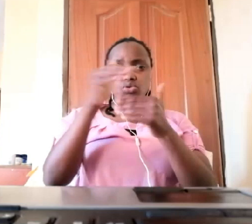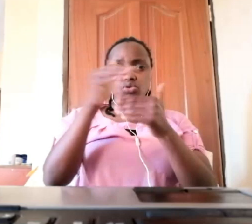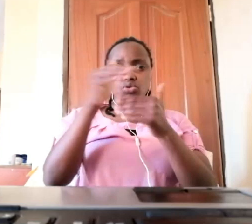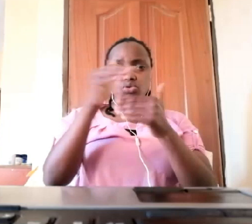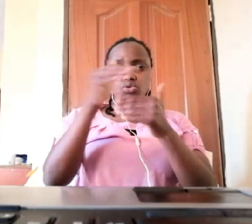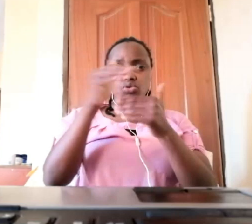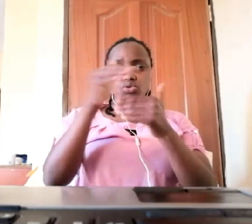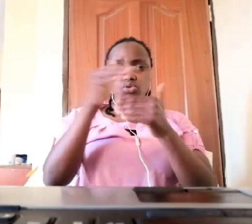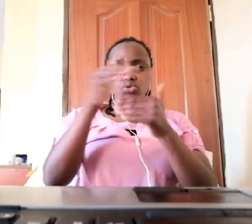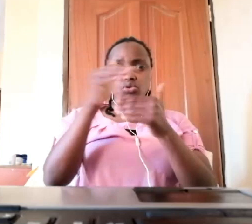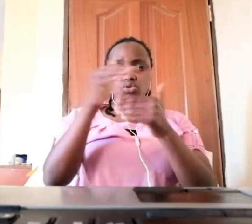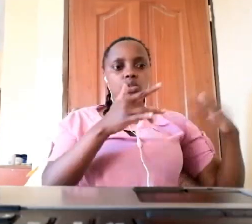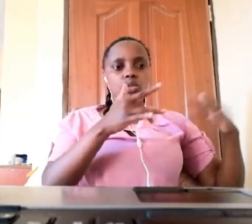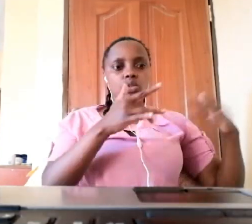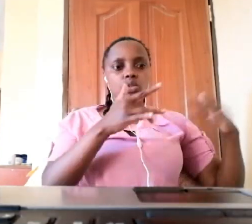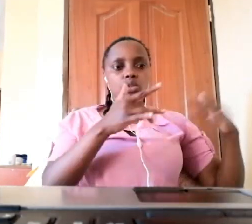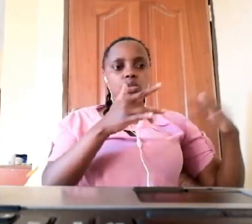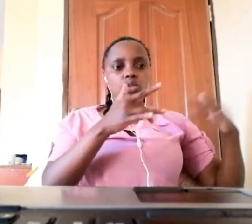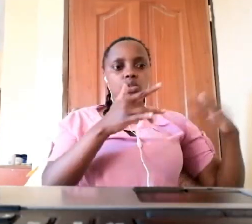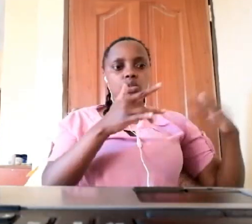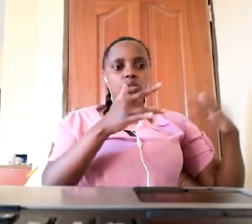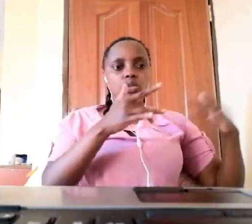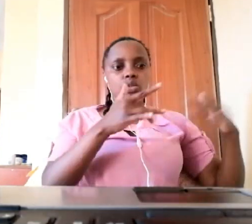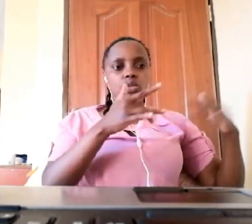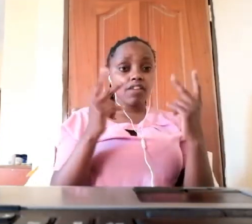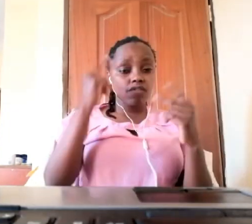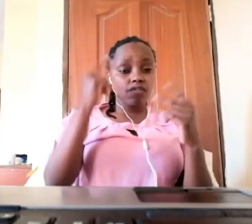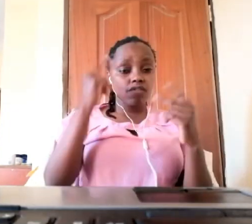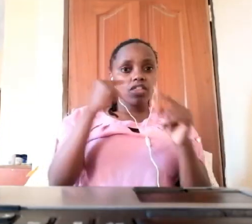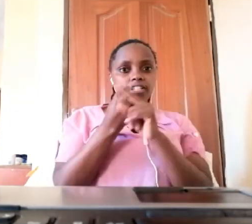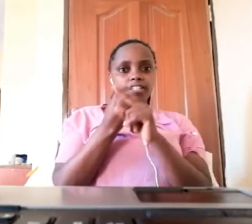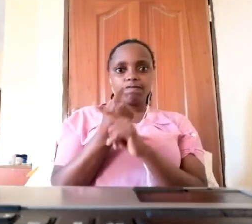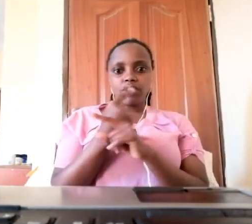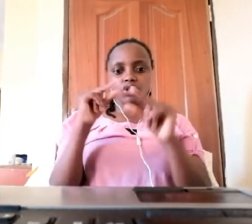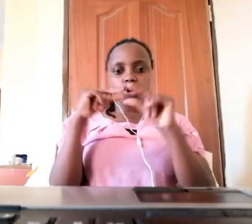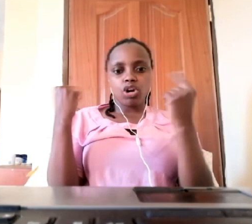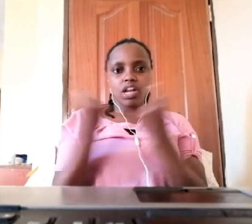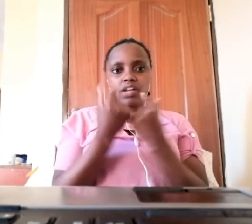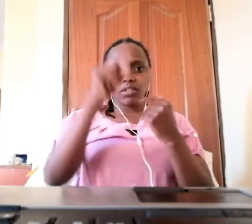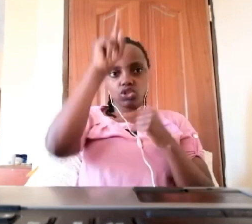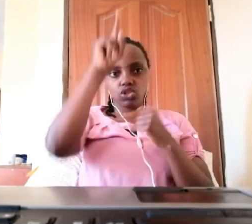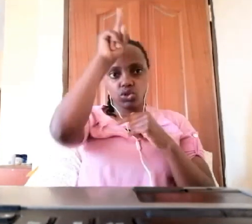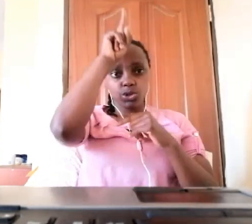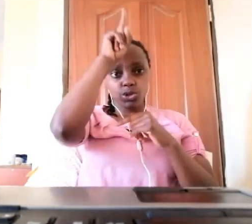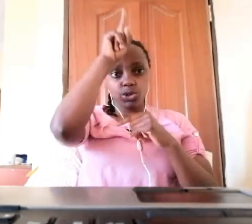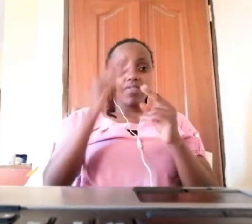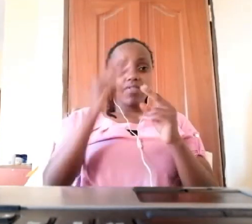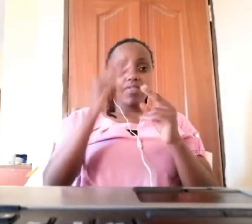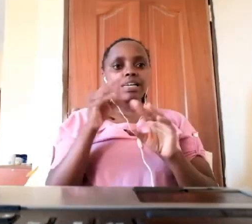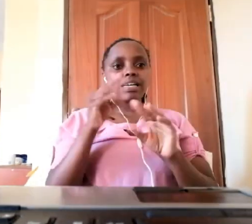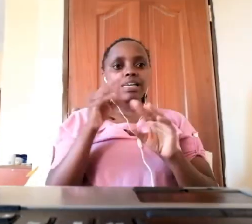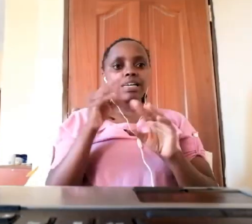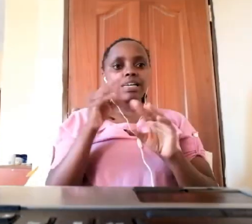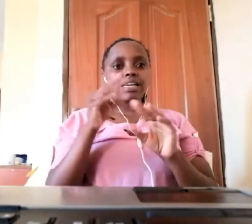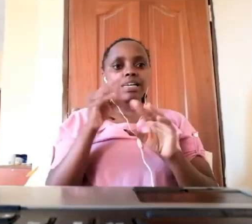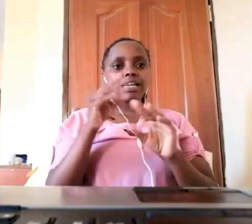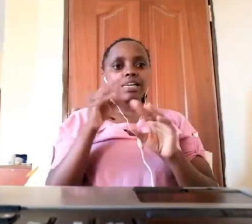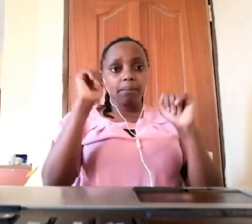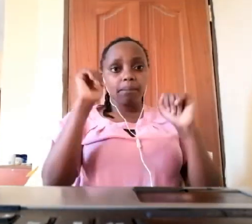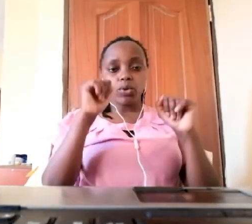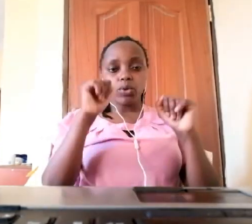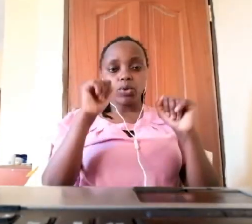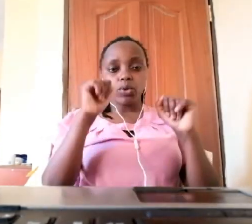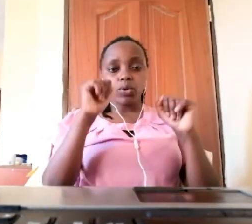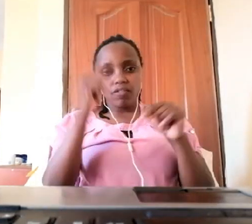about the involvement and visibility of grassroots organizations. They have said very clearly that they are only able to attend this